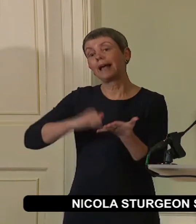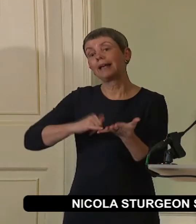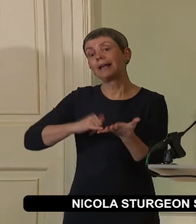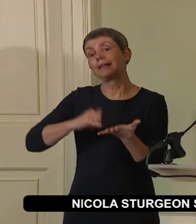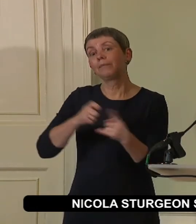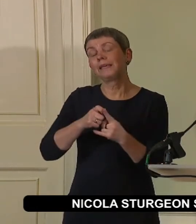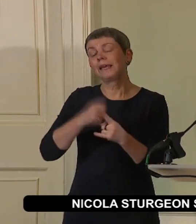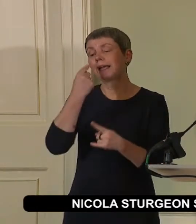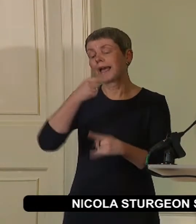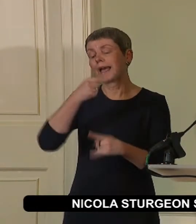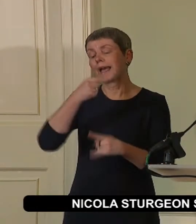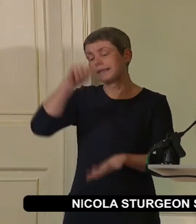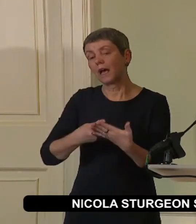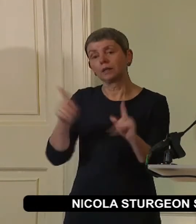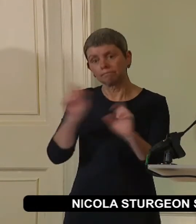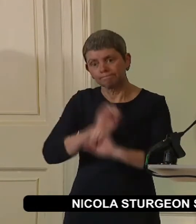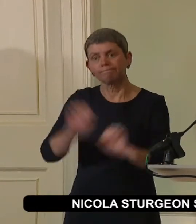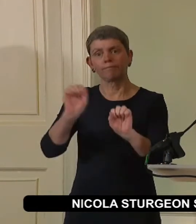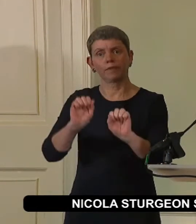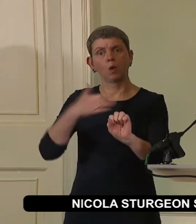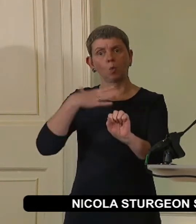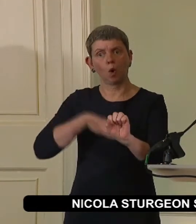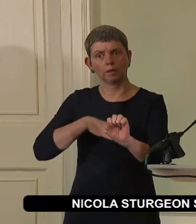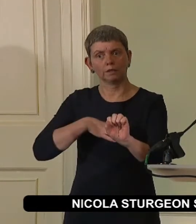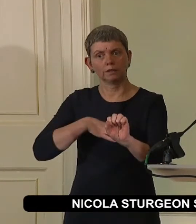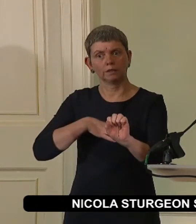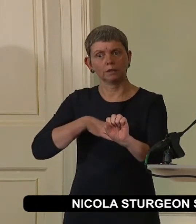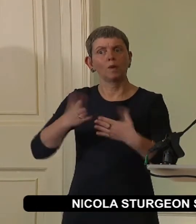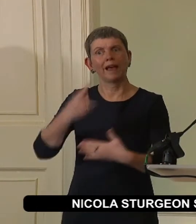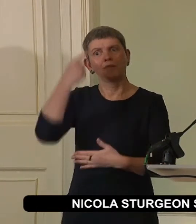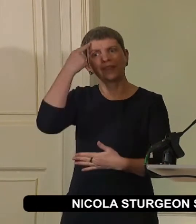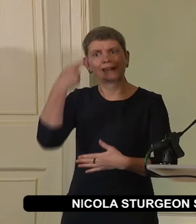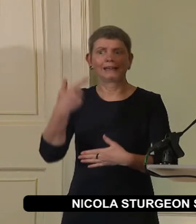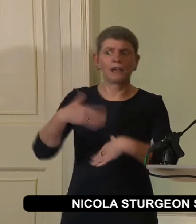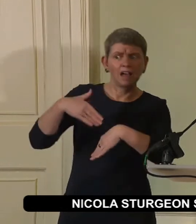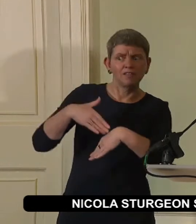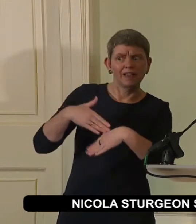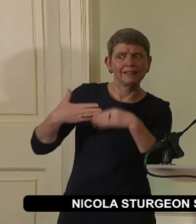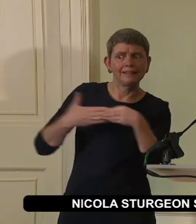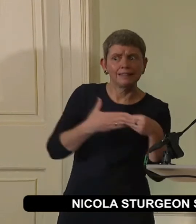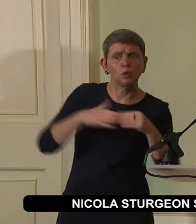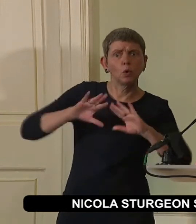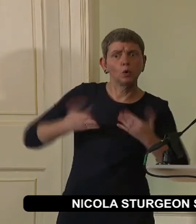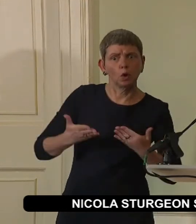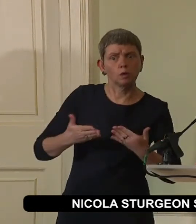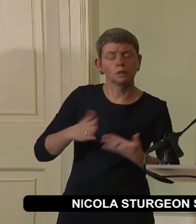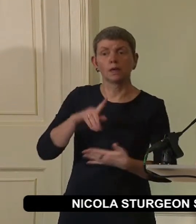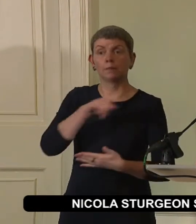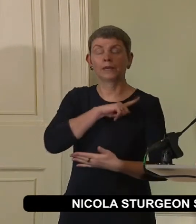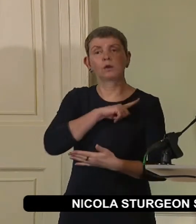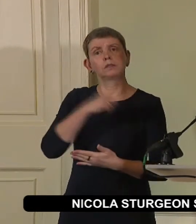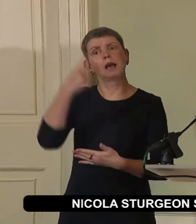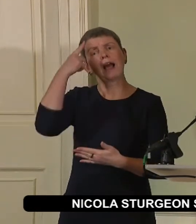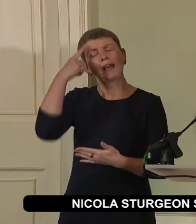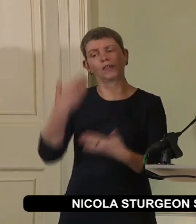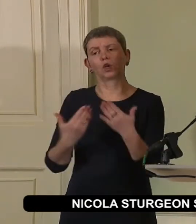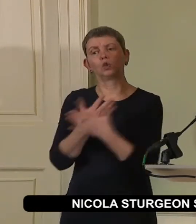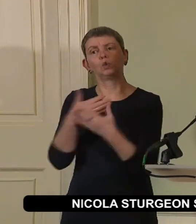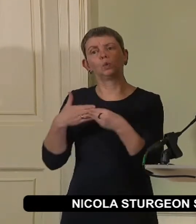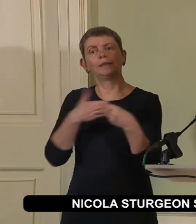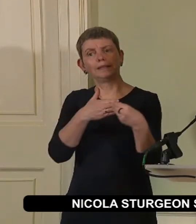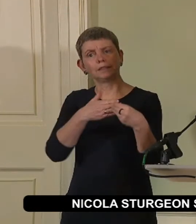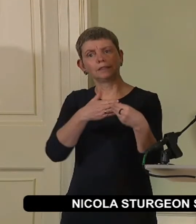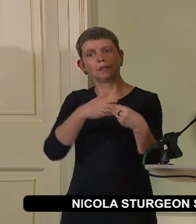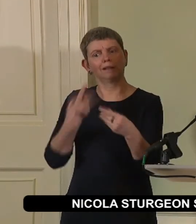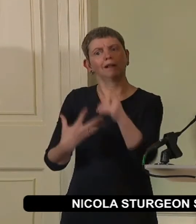worrying about the perceived implications for my leadership, and in the knowledge that a new leader will steer us, I believe, successfully on that